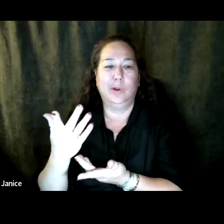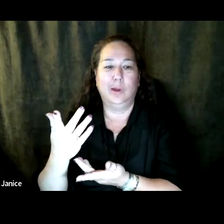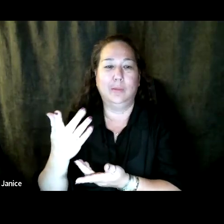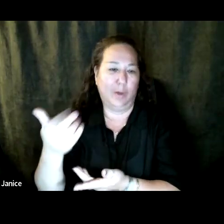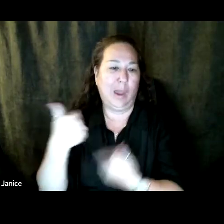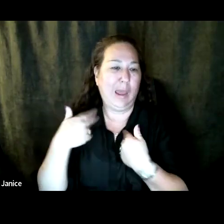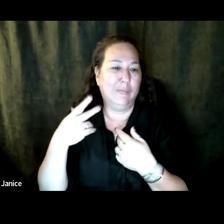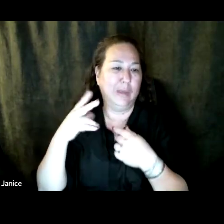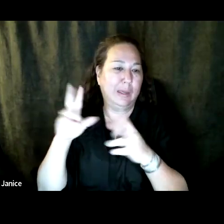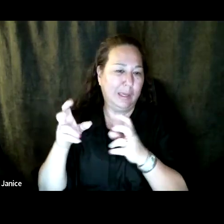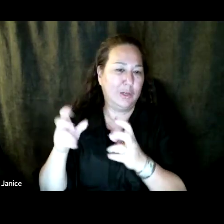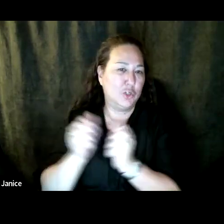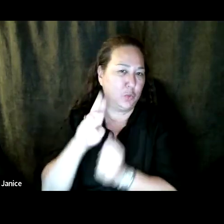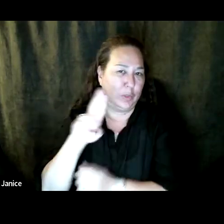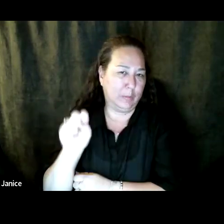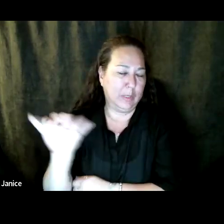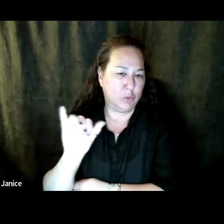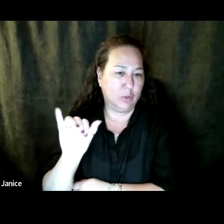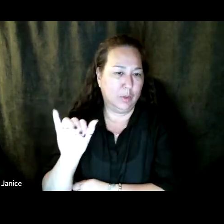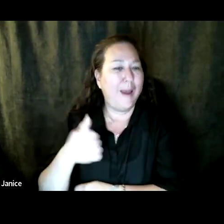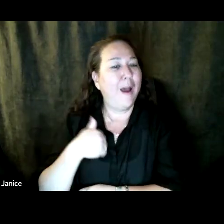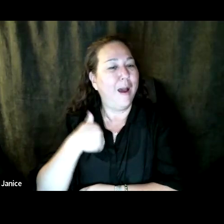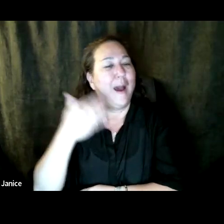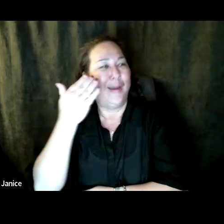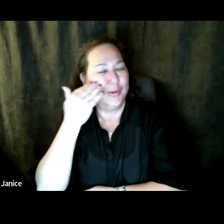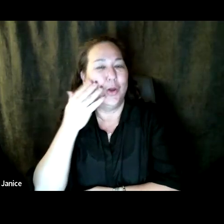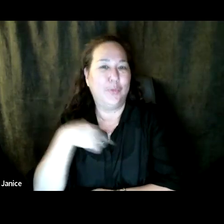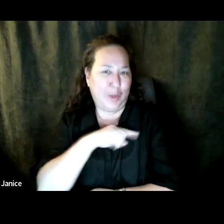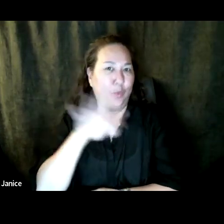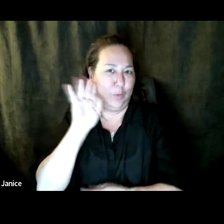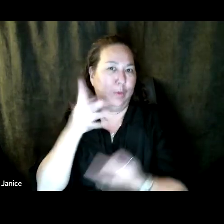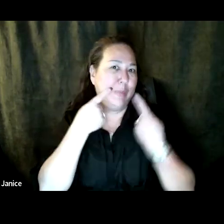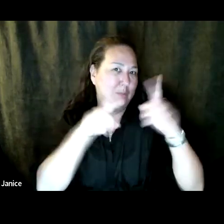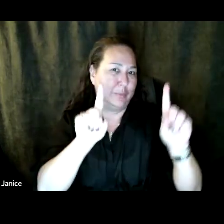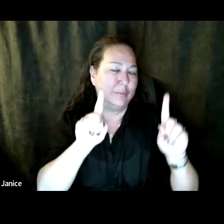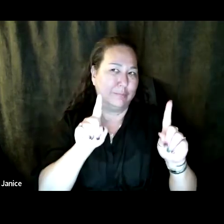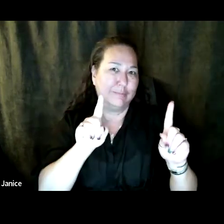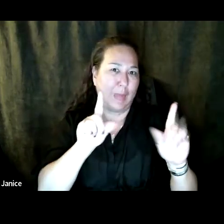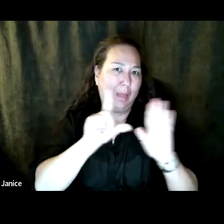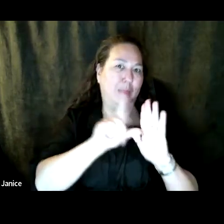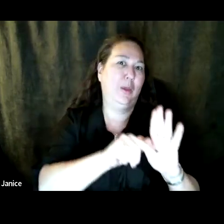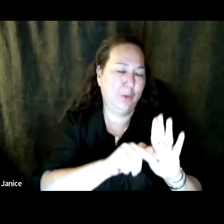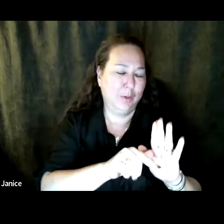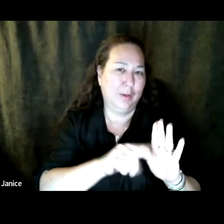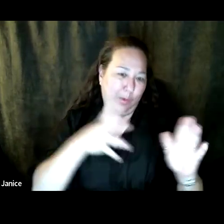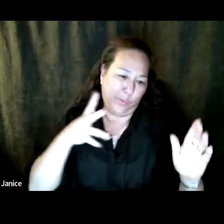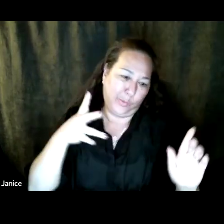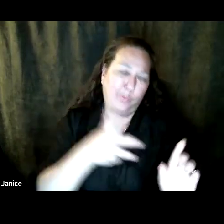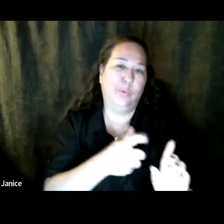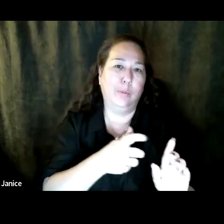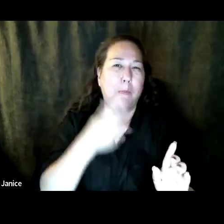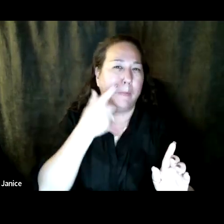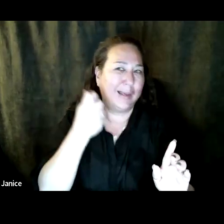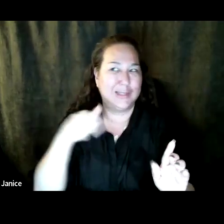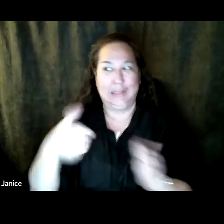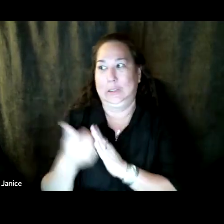again, we'll get there. It's a new app. It's a new experience. I think really continue to engage with families throughout the school year because you're always going to